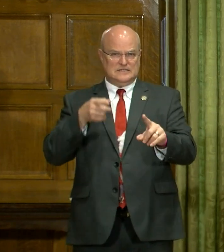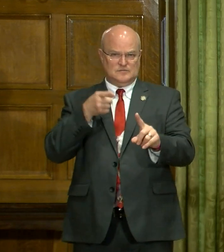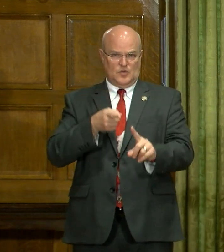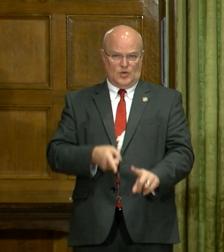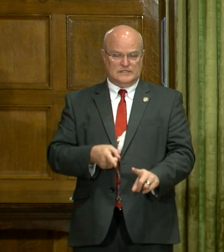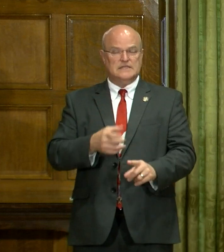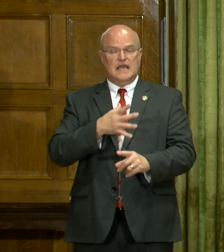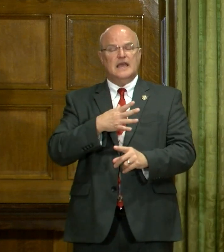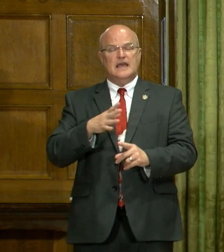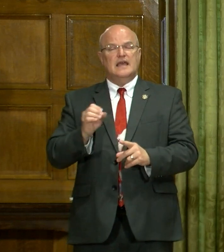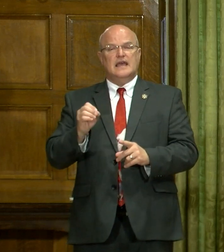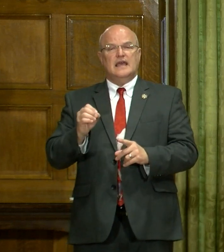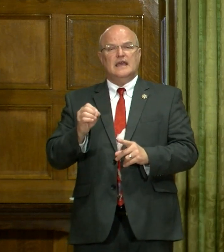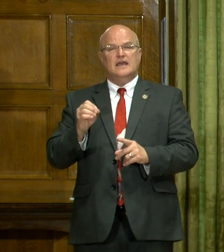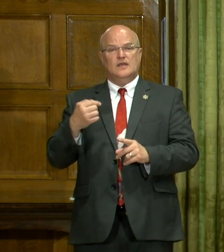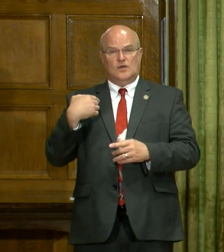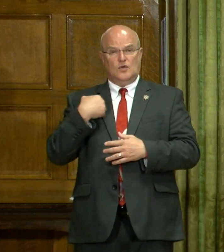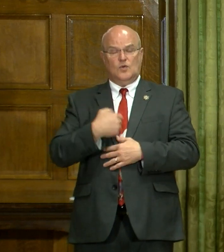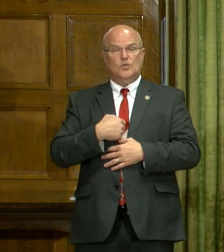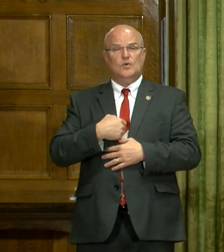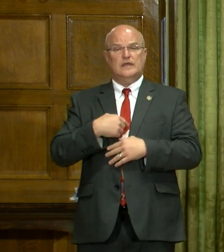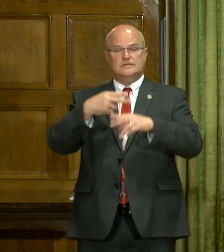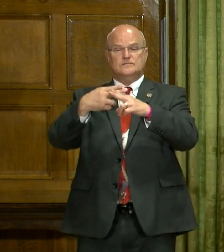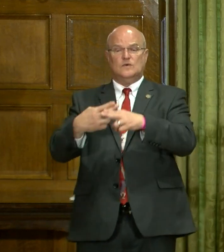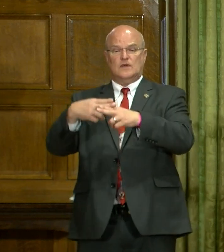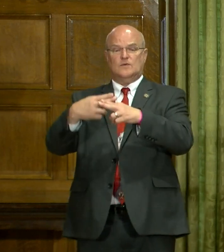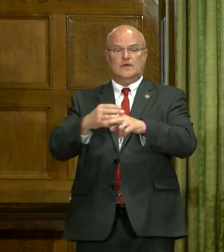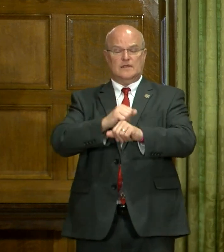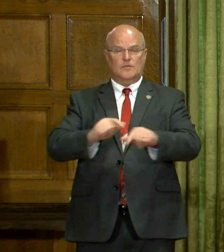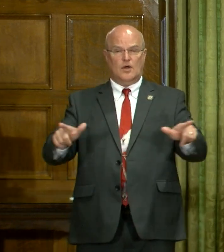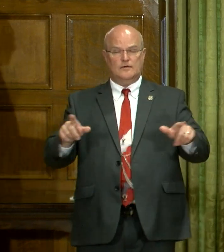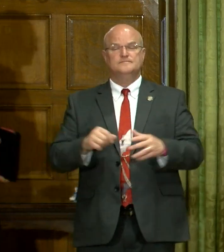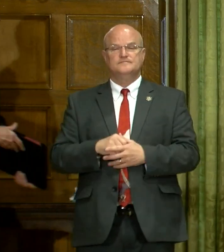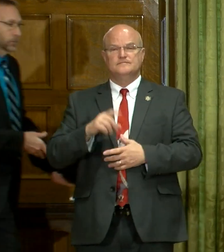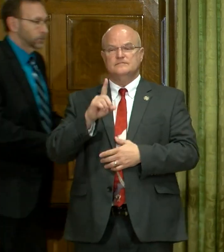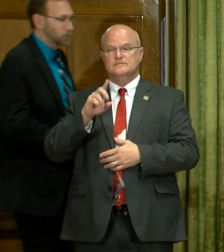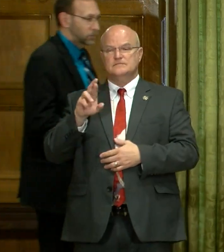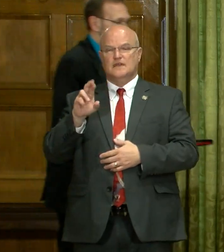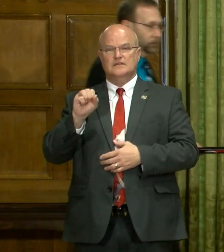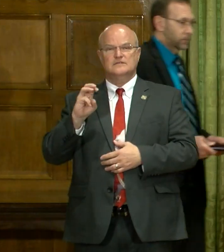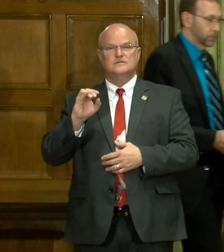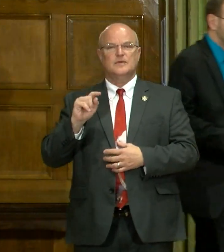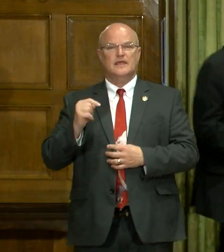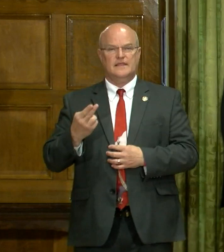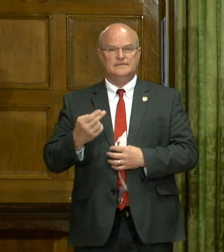points, and we weigh them all. Dr. Smith.